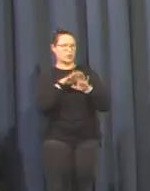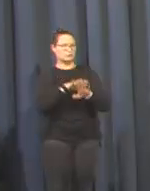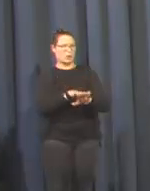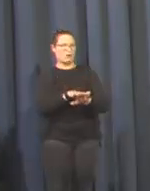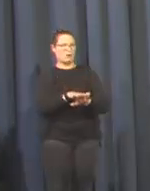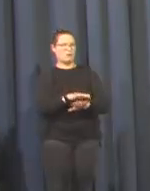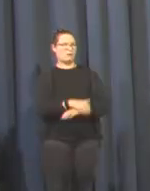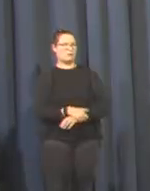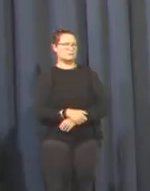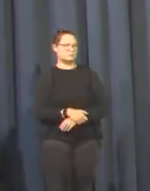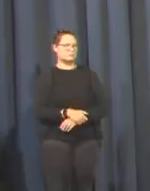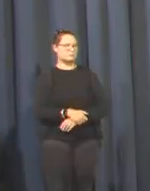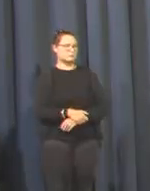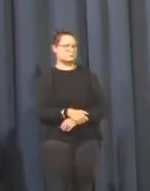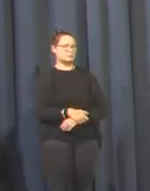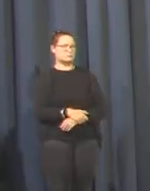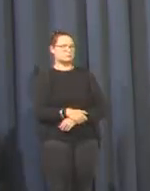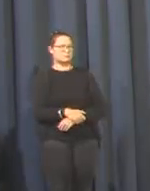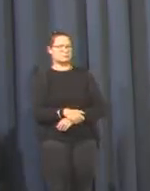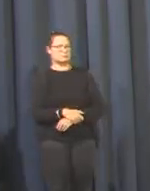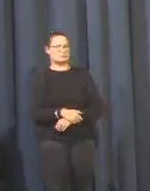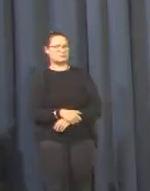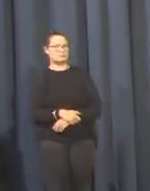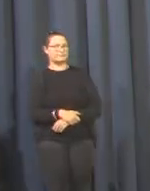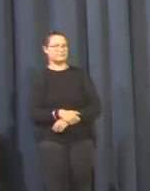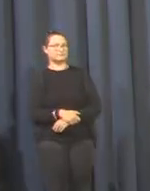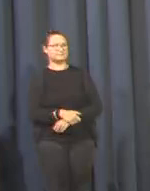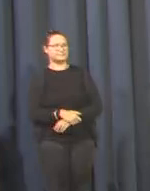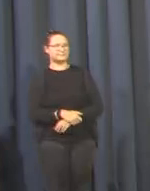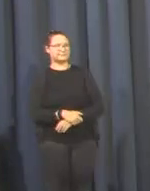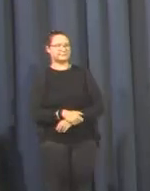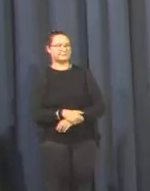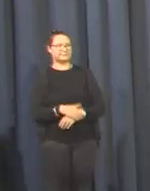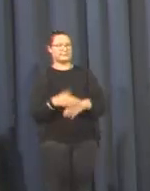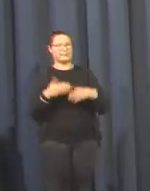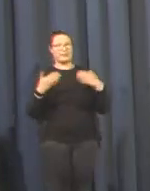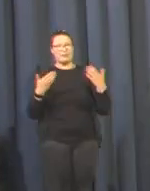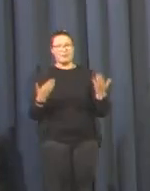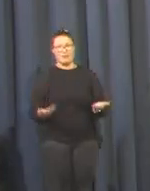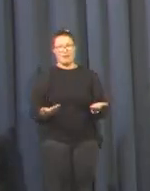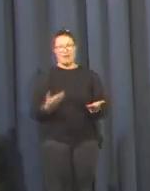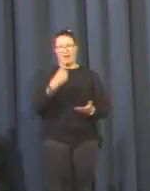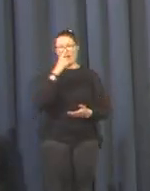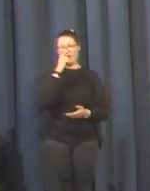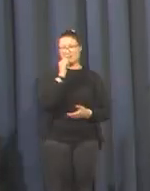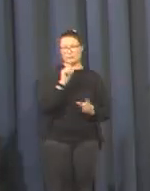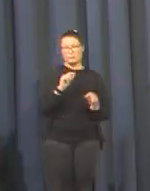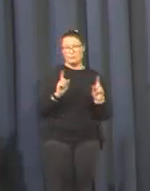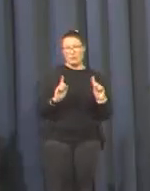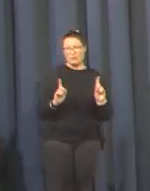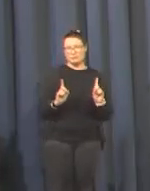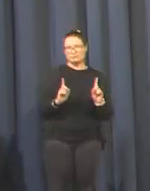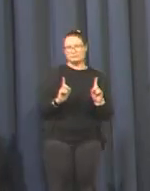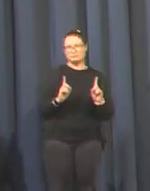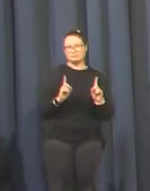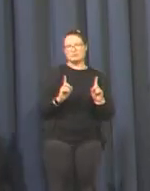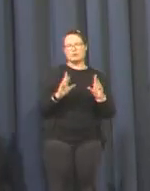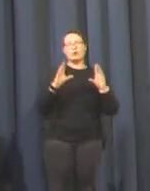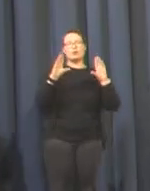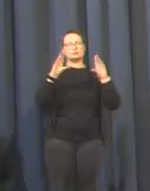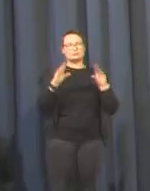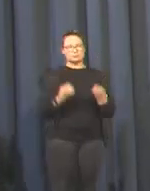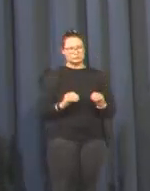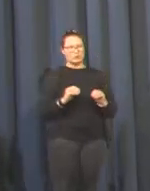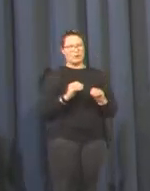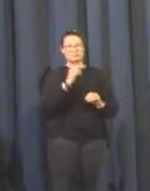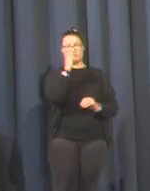to. So what we can do now is we've stopped the possibility of you getting lead through the drinking water by the Do Not Drink